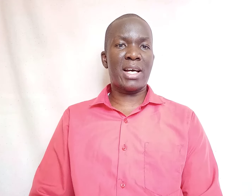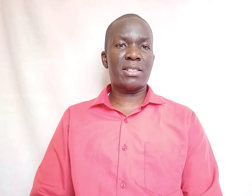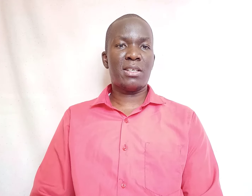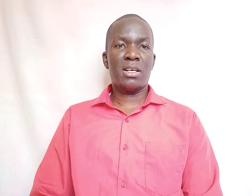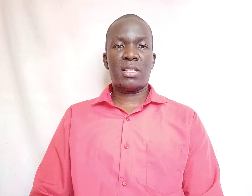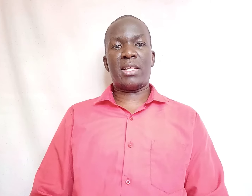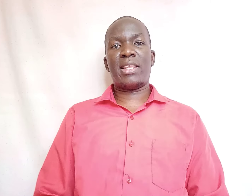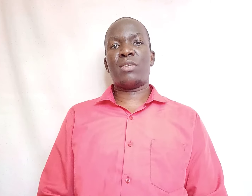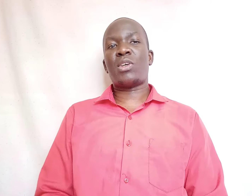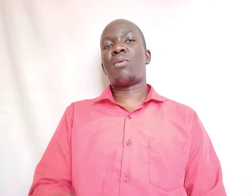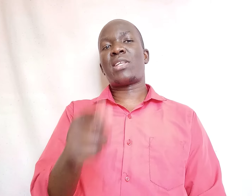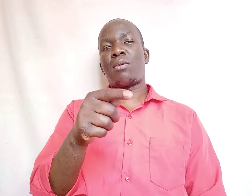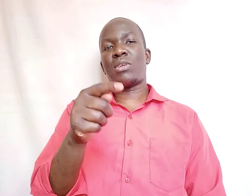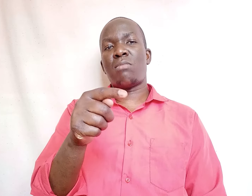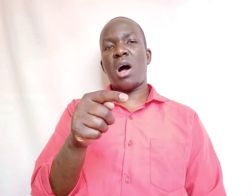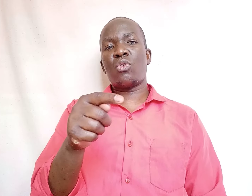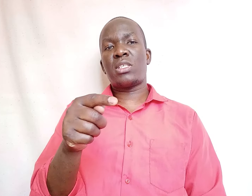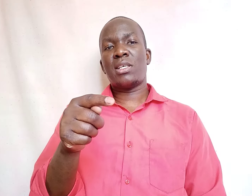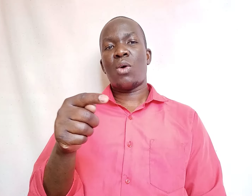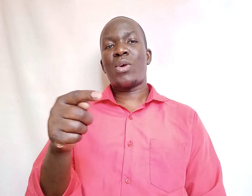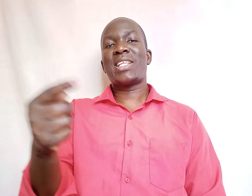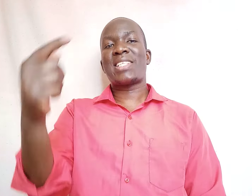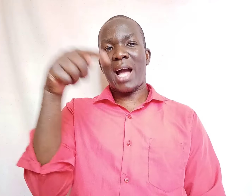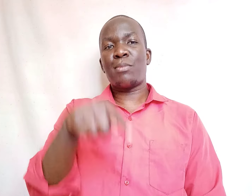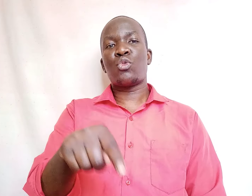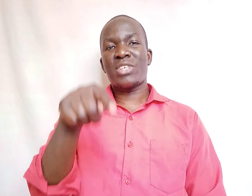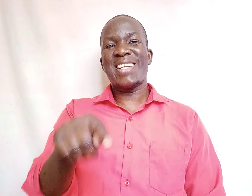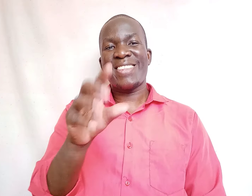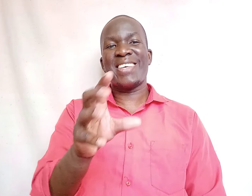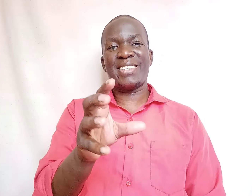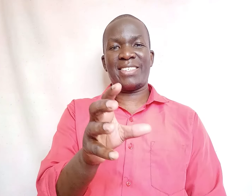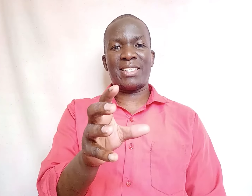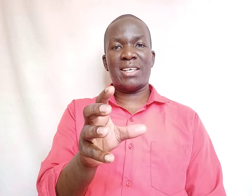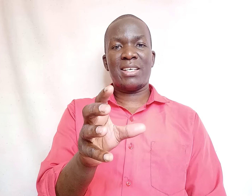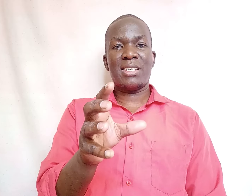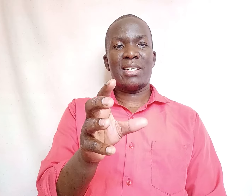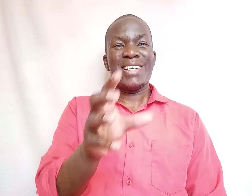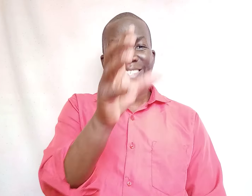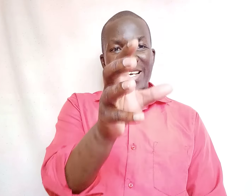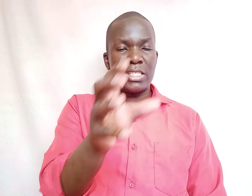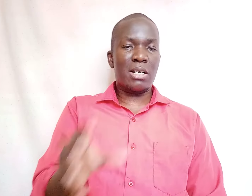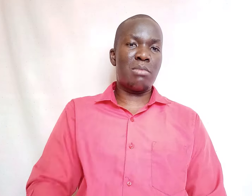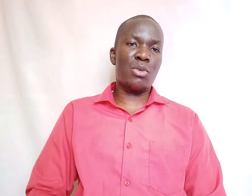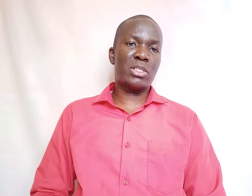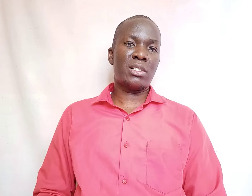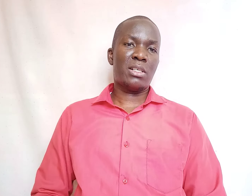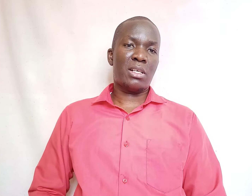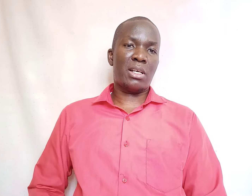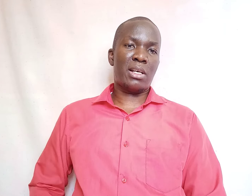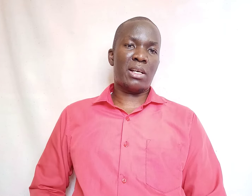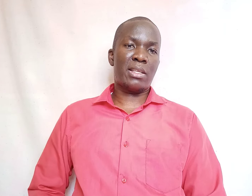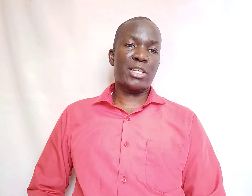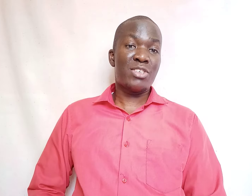that. Then what about when it comes to really things discussing about the